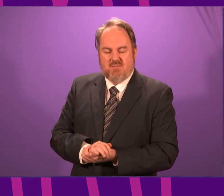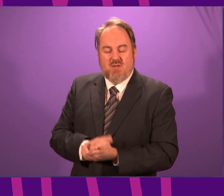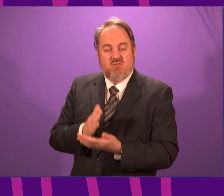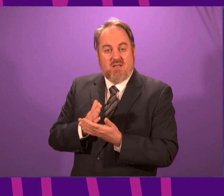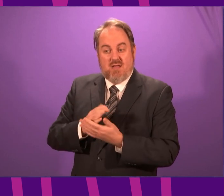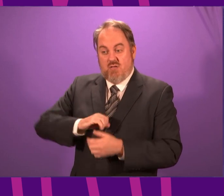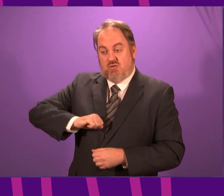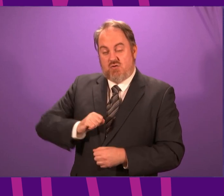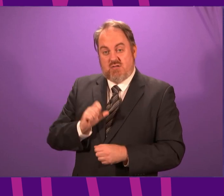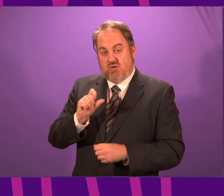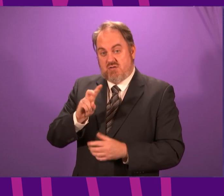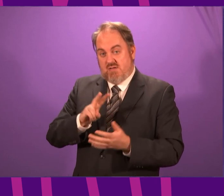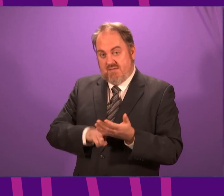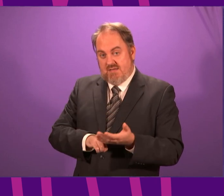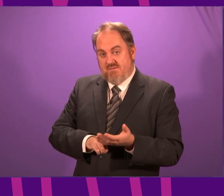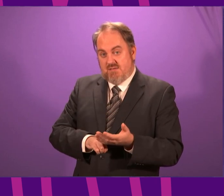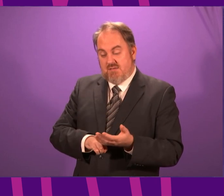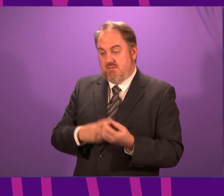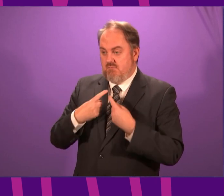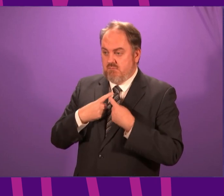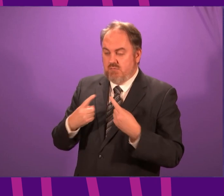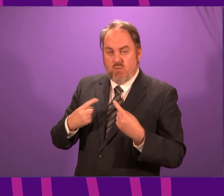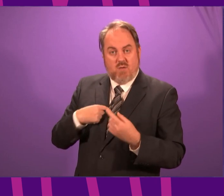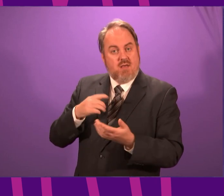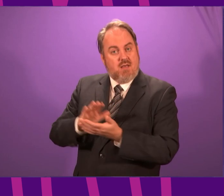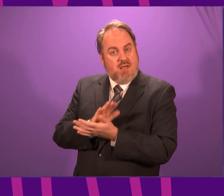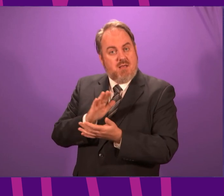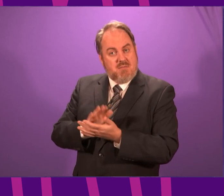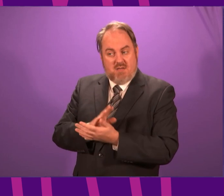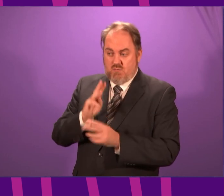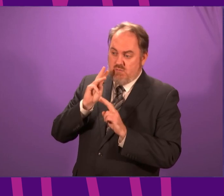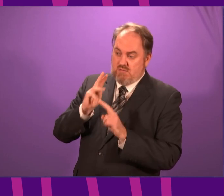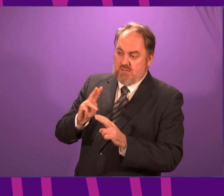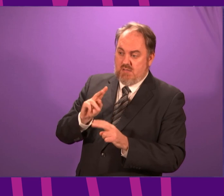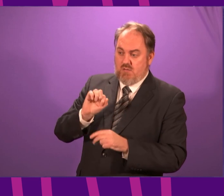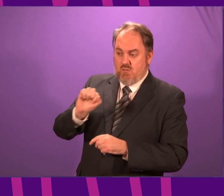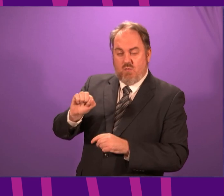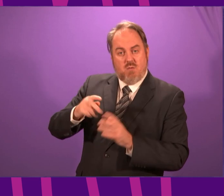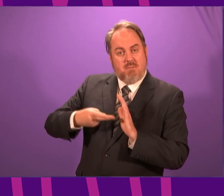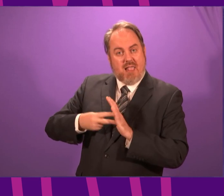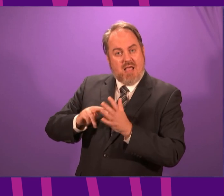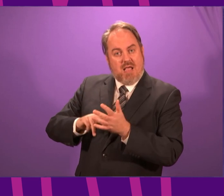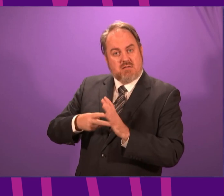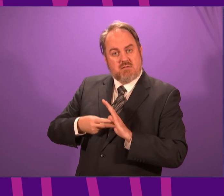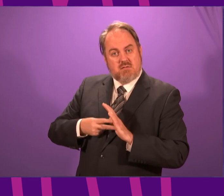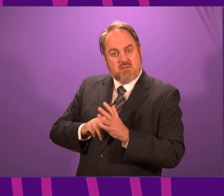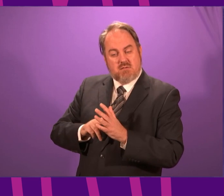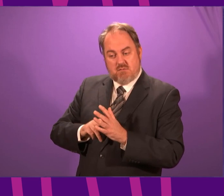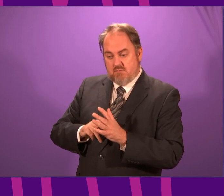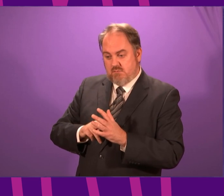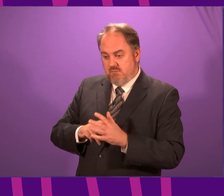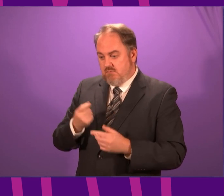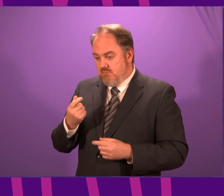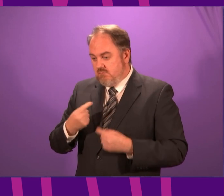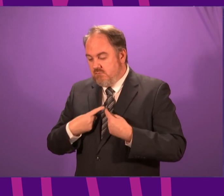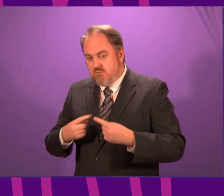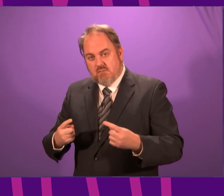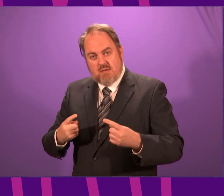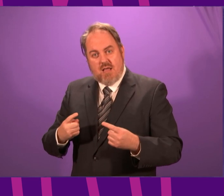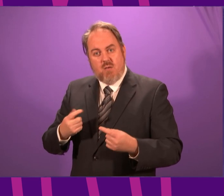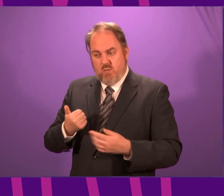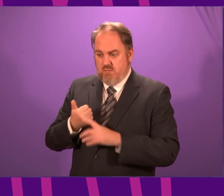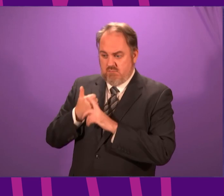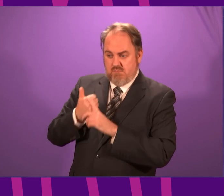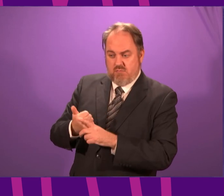Scottish Conservatives have made clear that we very much welcome some elements of the Scottish Government's motion today, and indeed several aspects of its